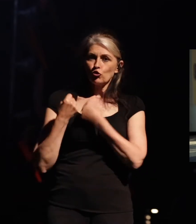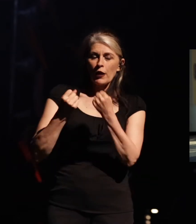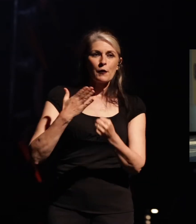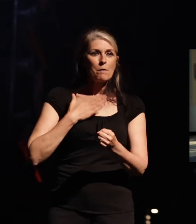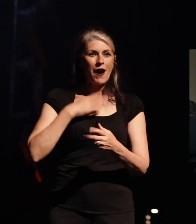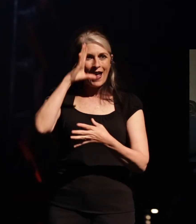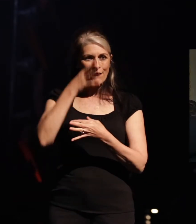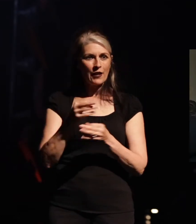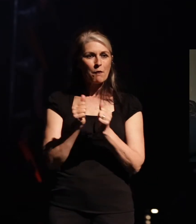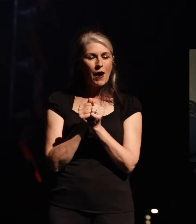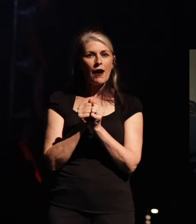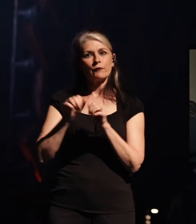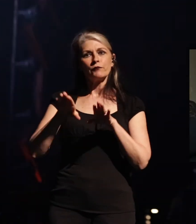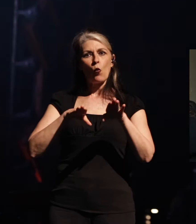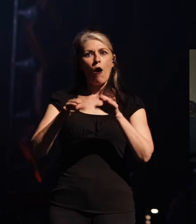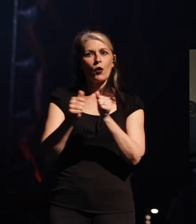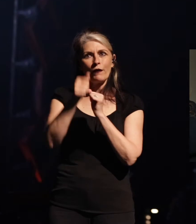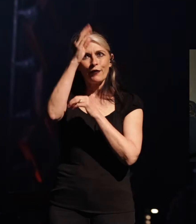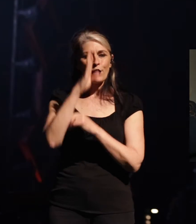God. And looking back